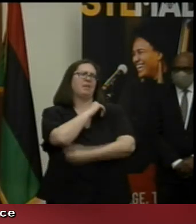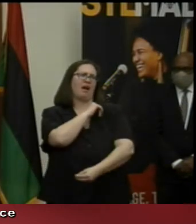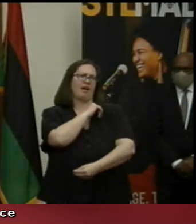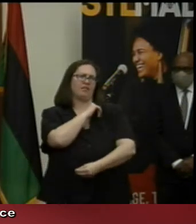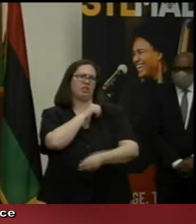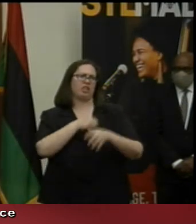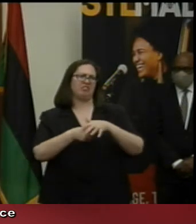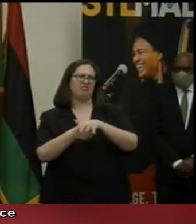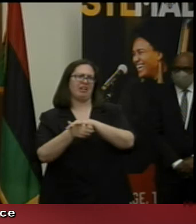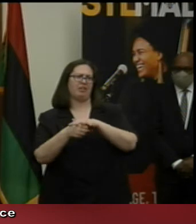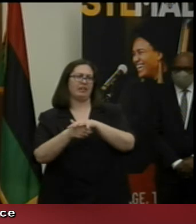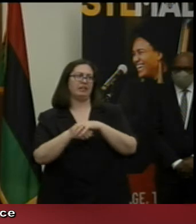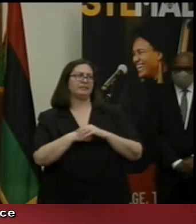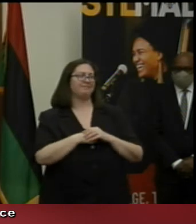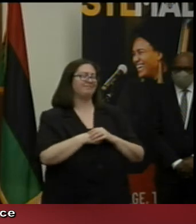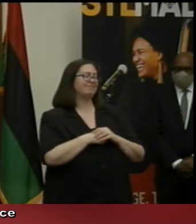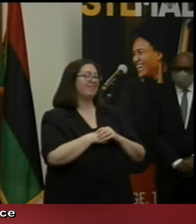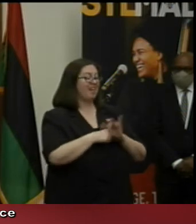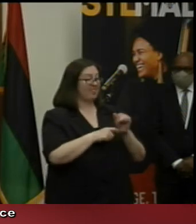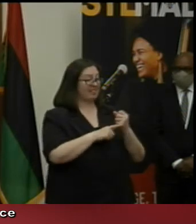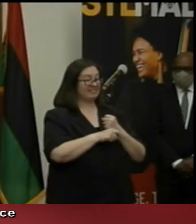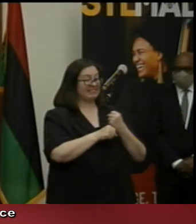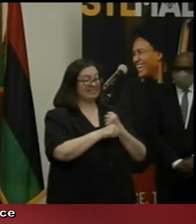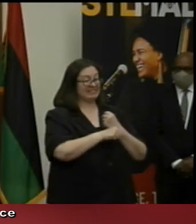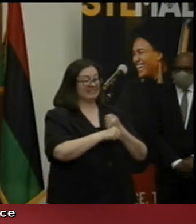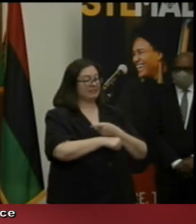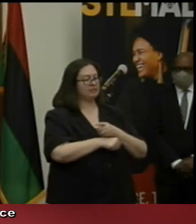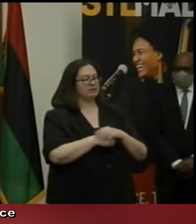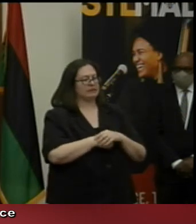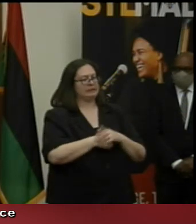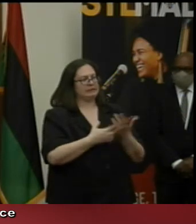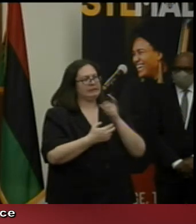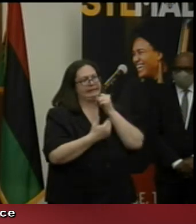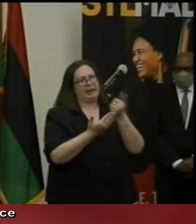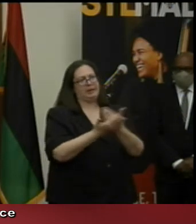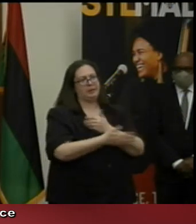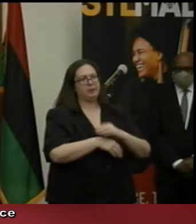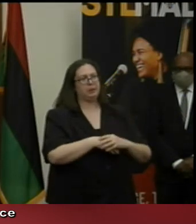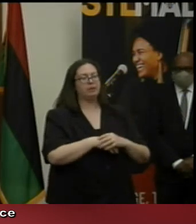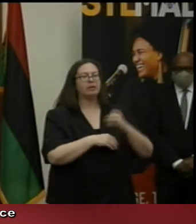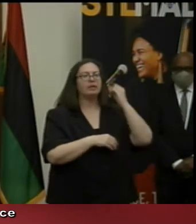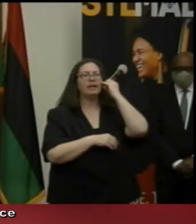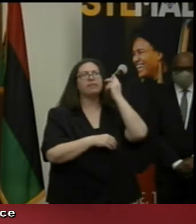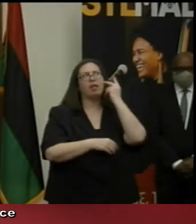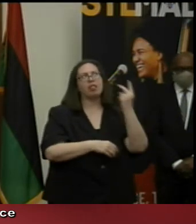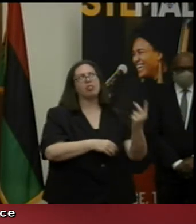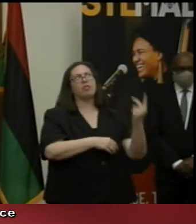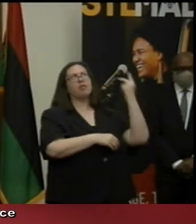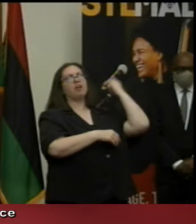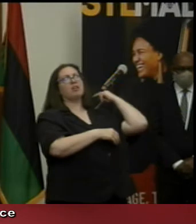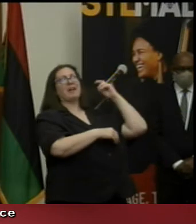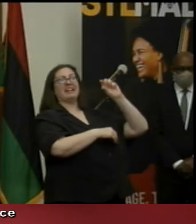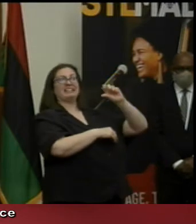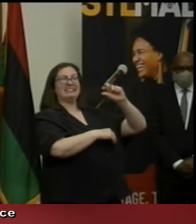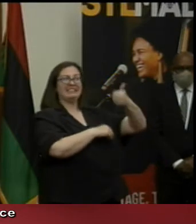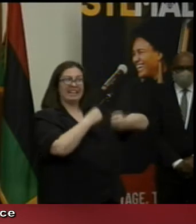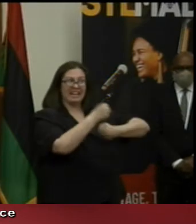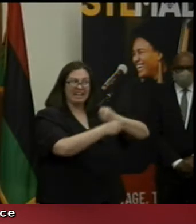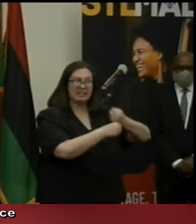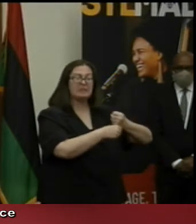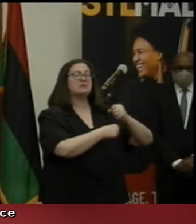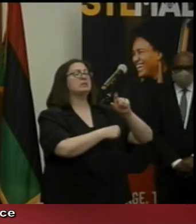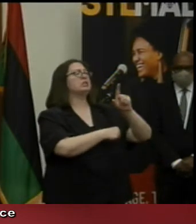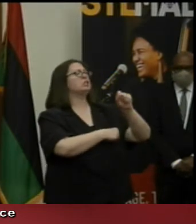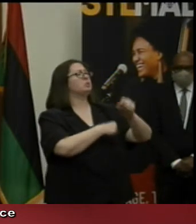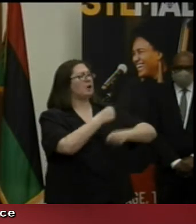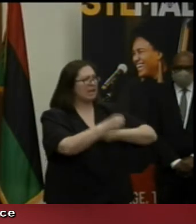These statistics are not new. If we look at the data going back 10 years, 20 years, even 30 years in our